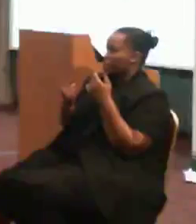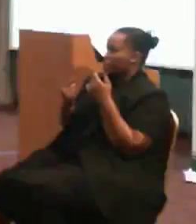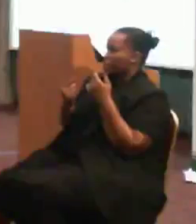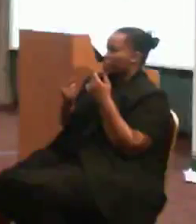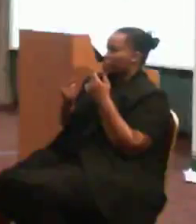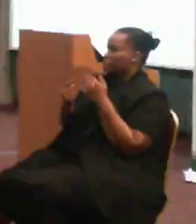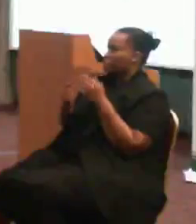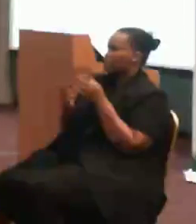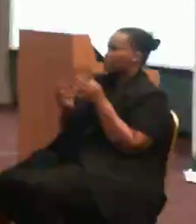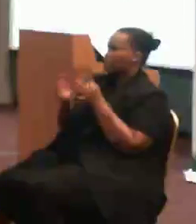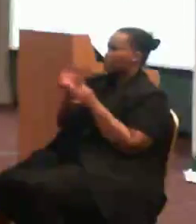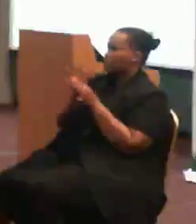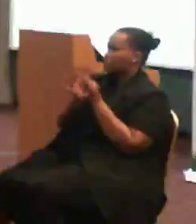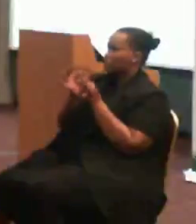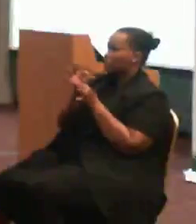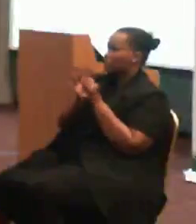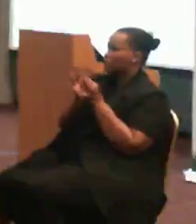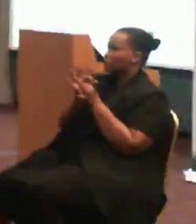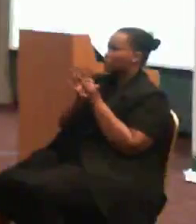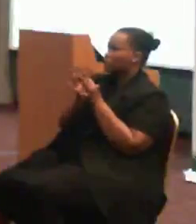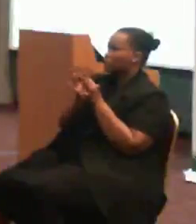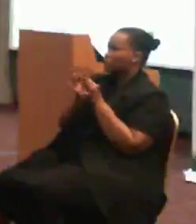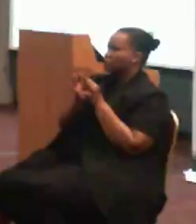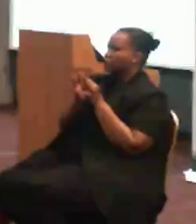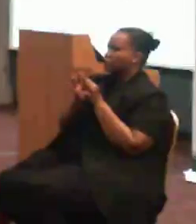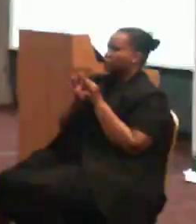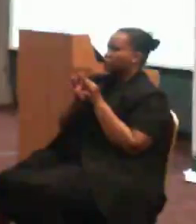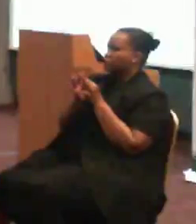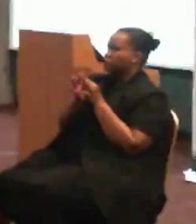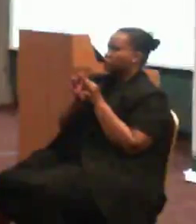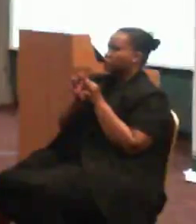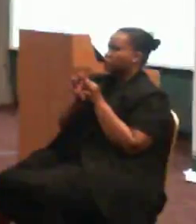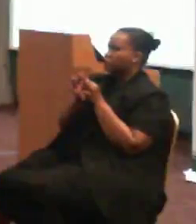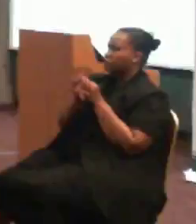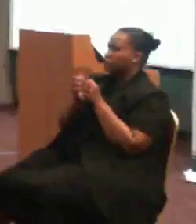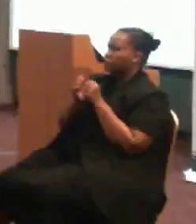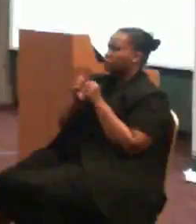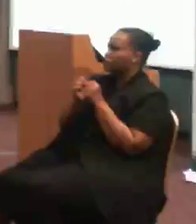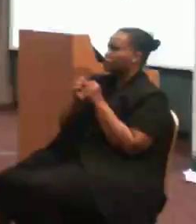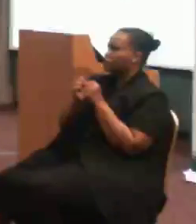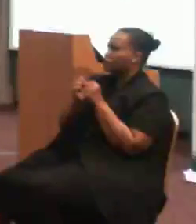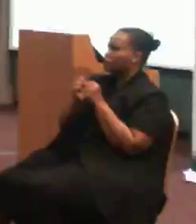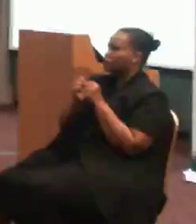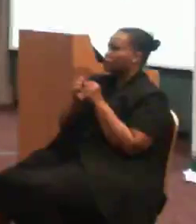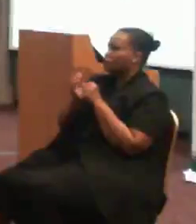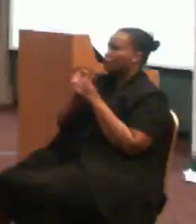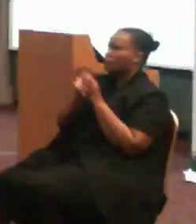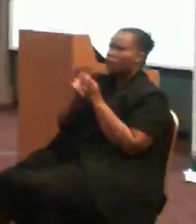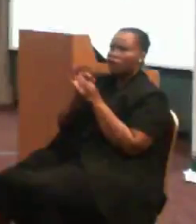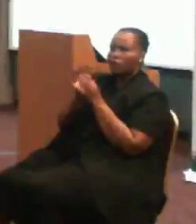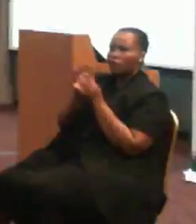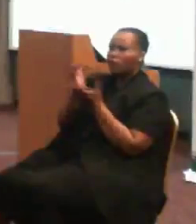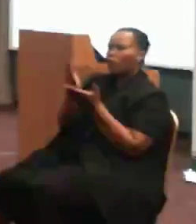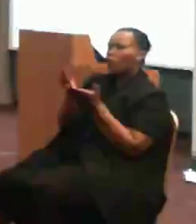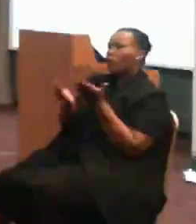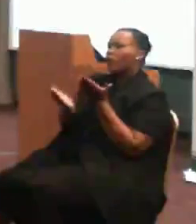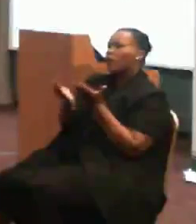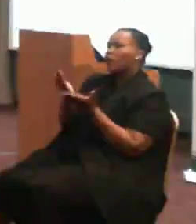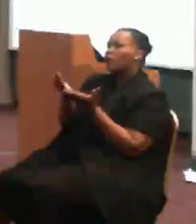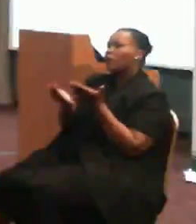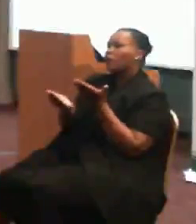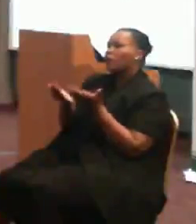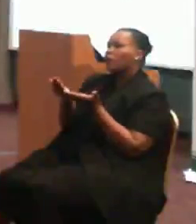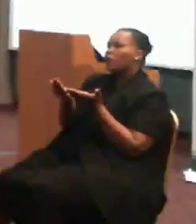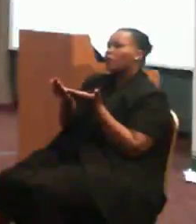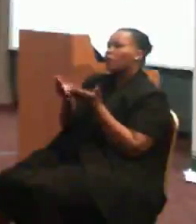how some of those costs on a comparable basis compared to international